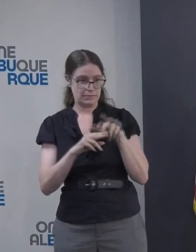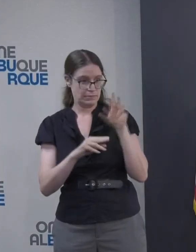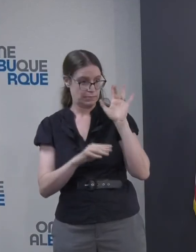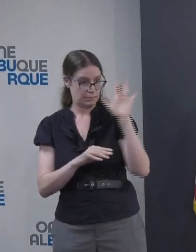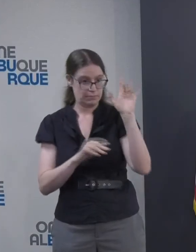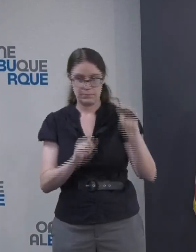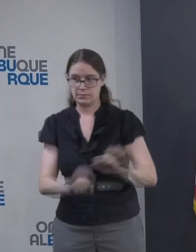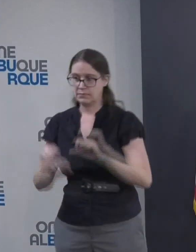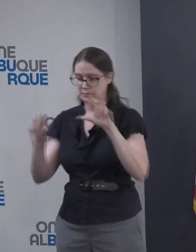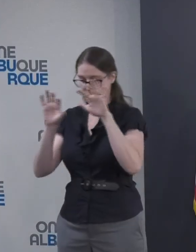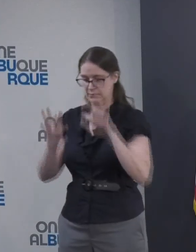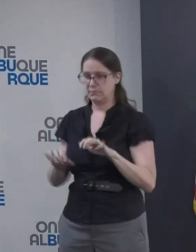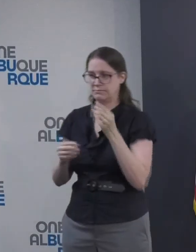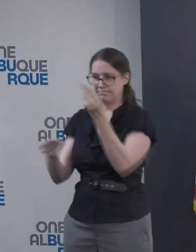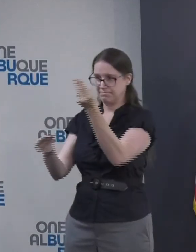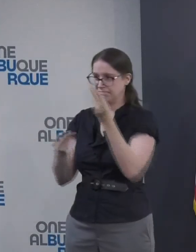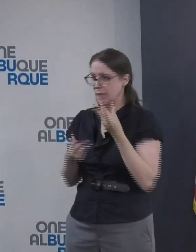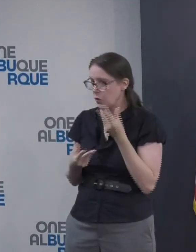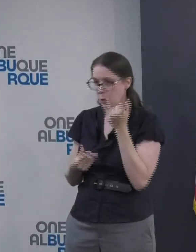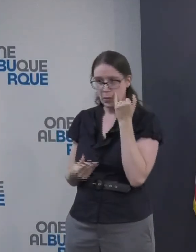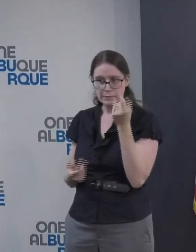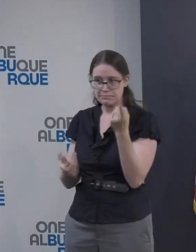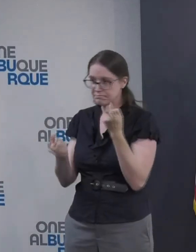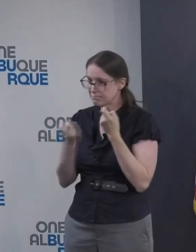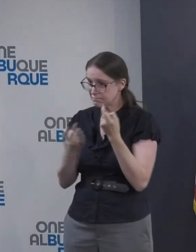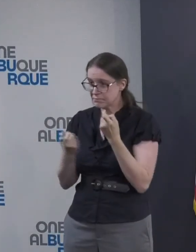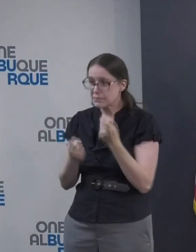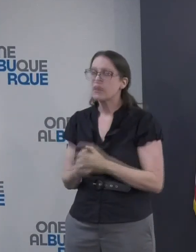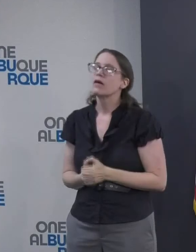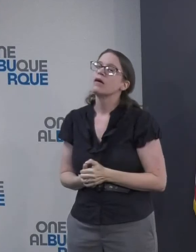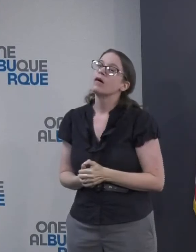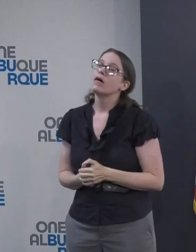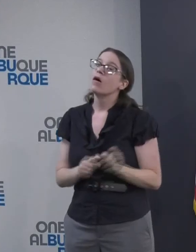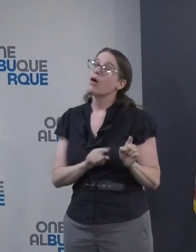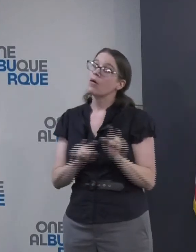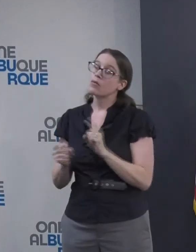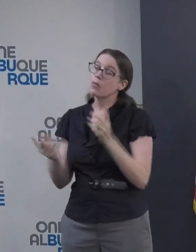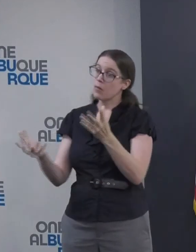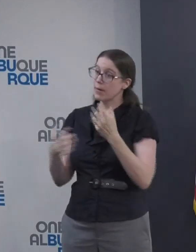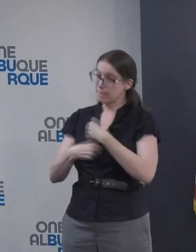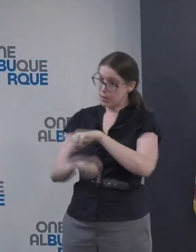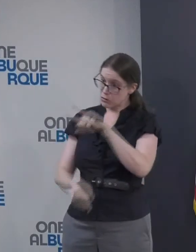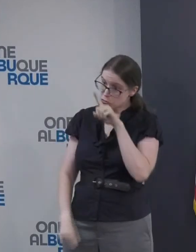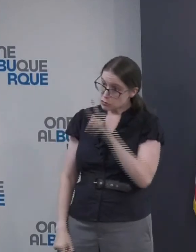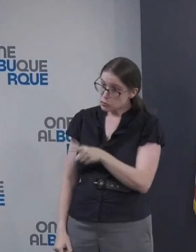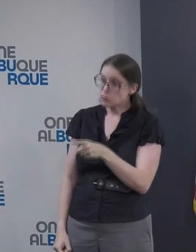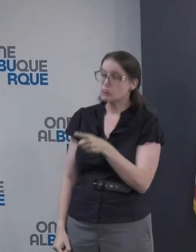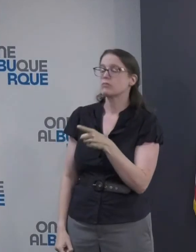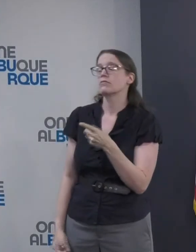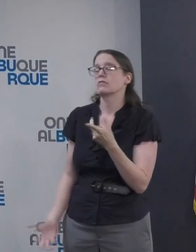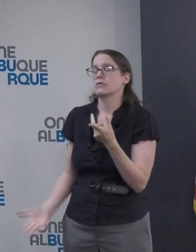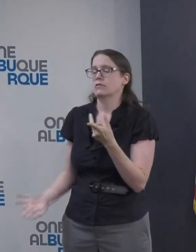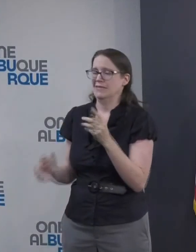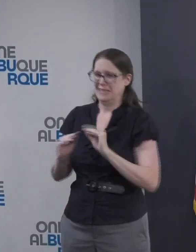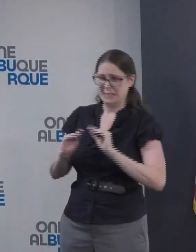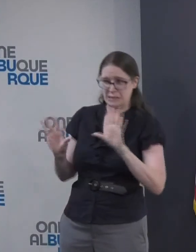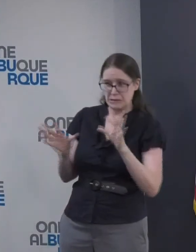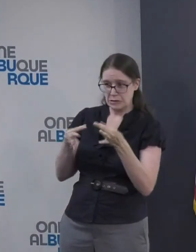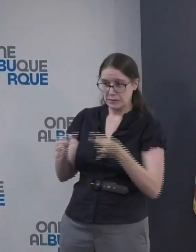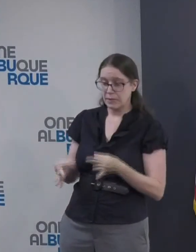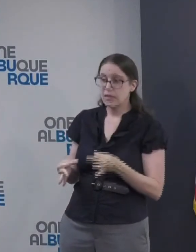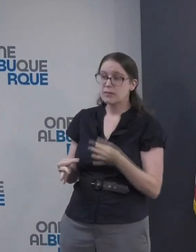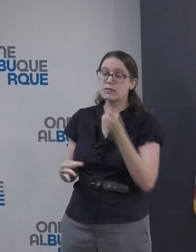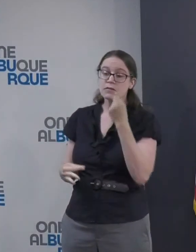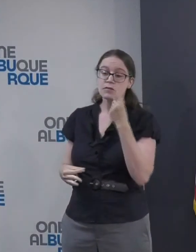that and notify us or let us know if you have questions about that. I also wanted to make sure to underscore that